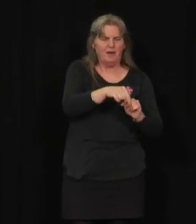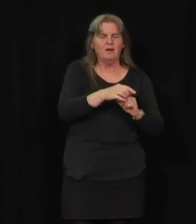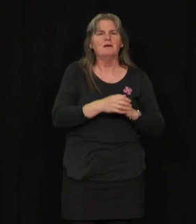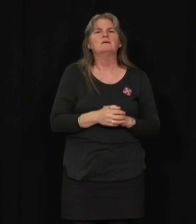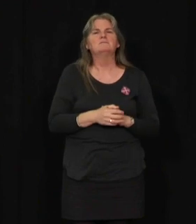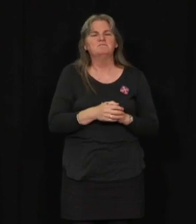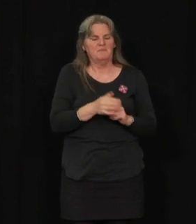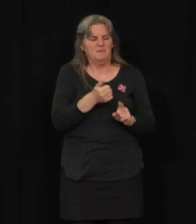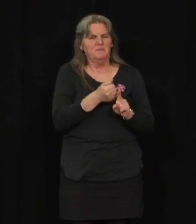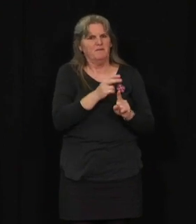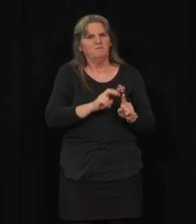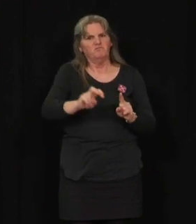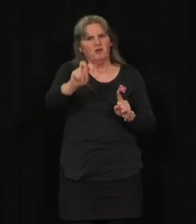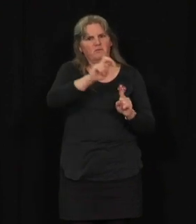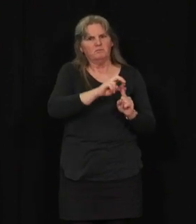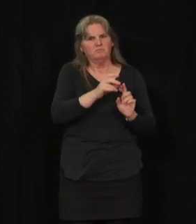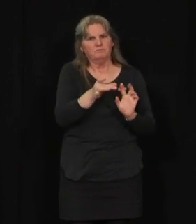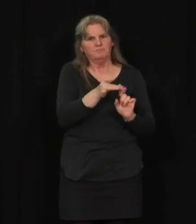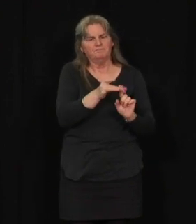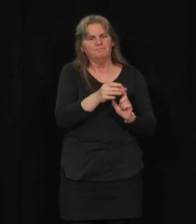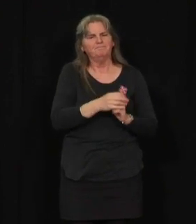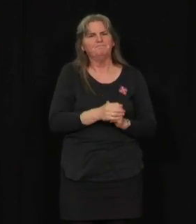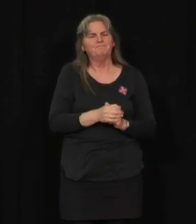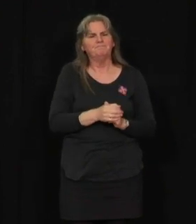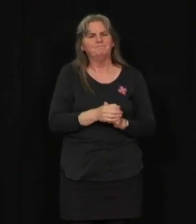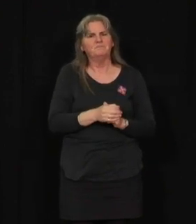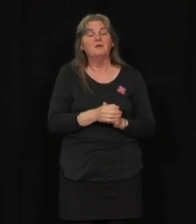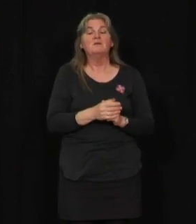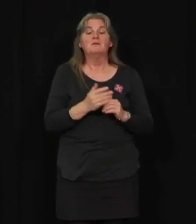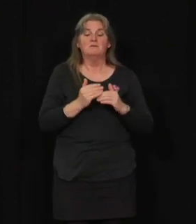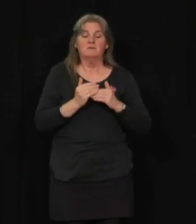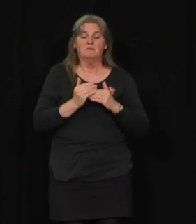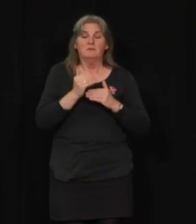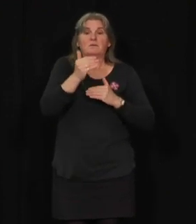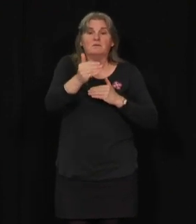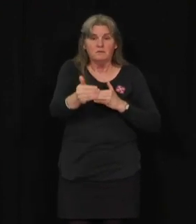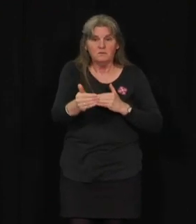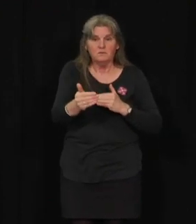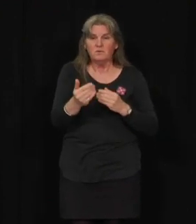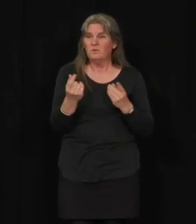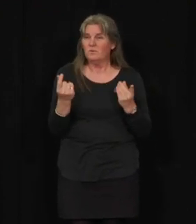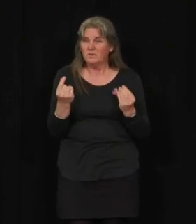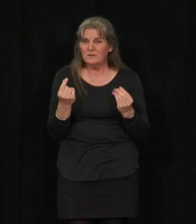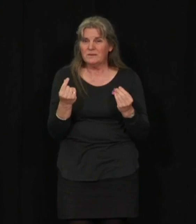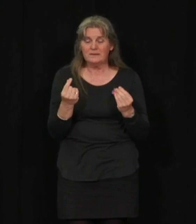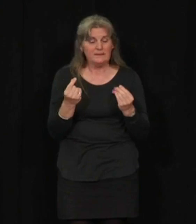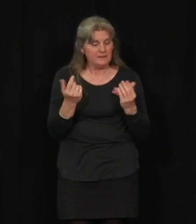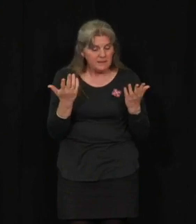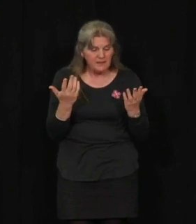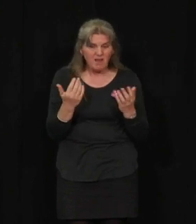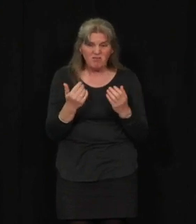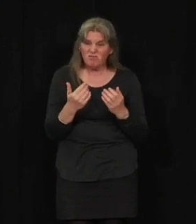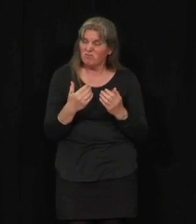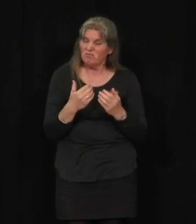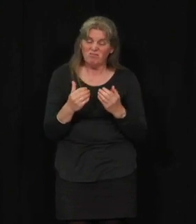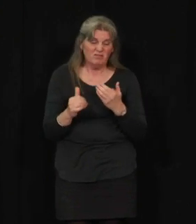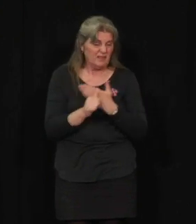who has traveled. As we look to the future, our biggest ongoing pandemic threat